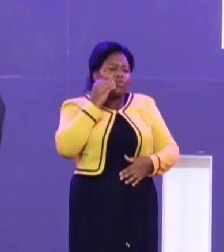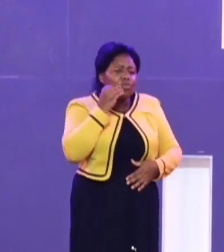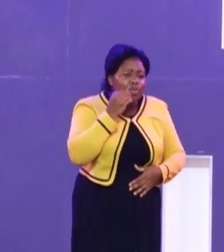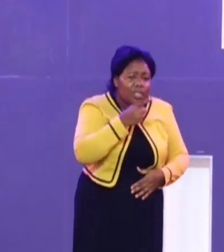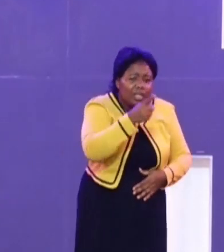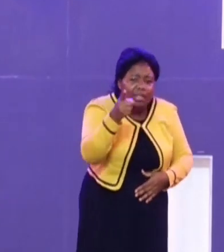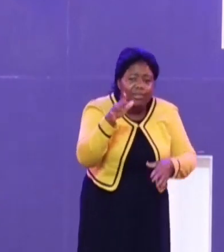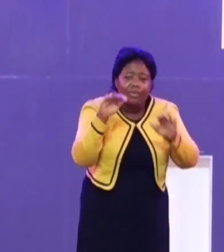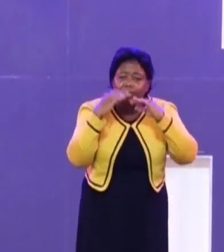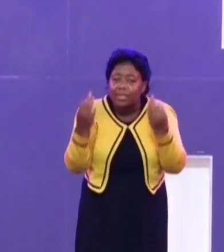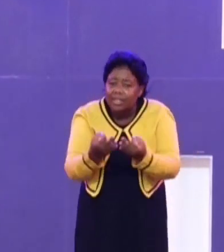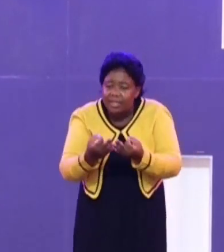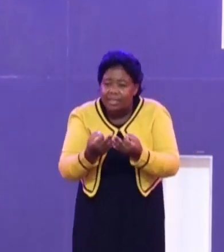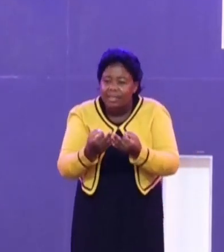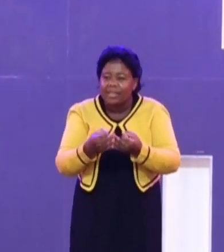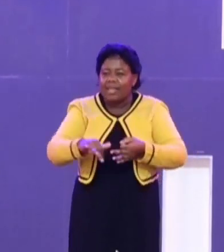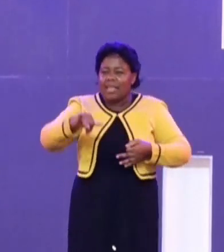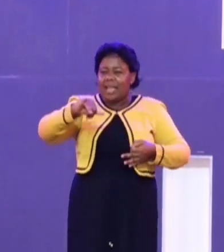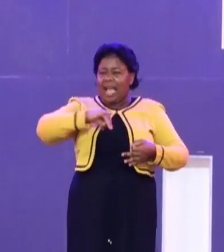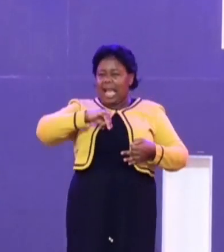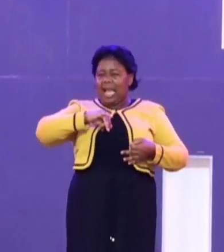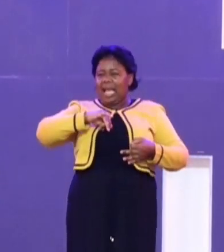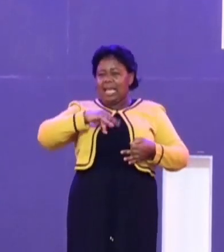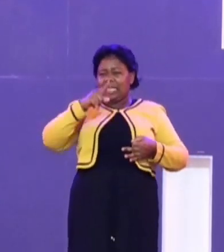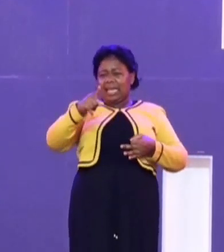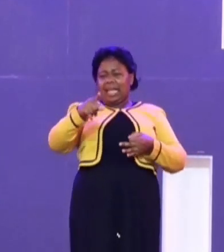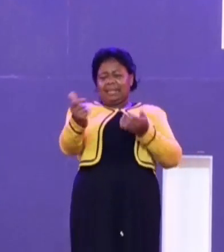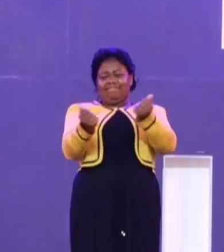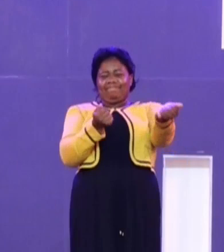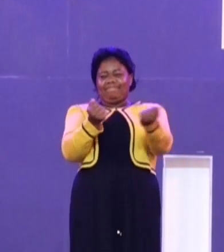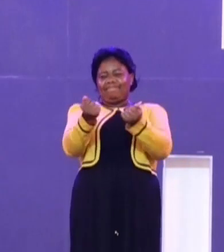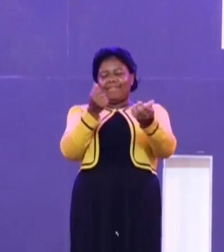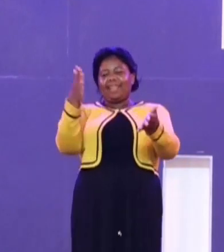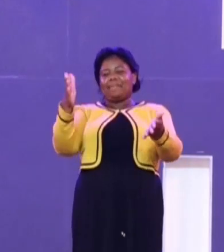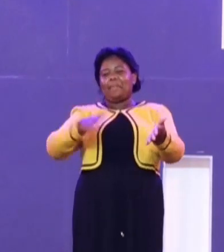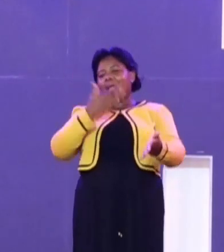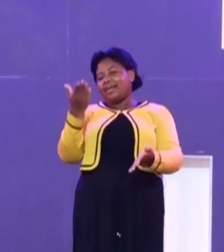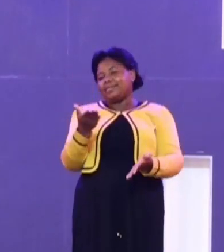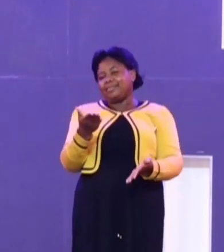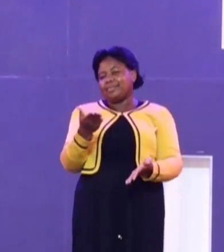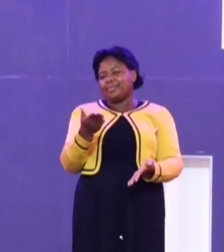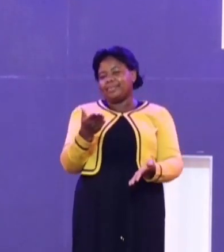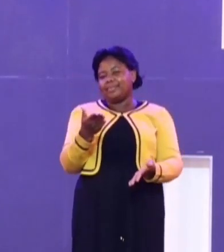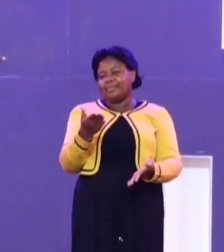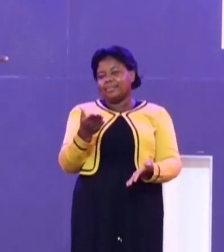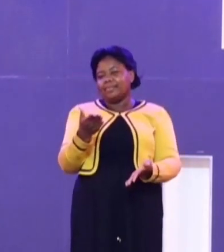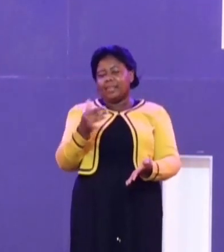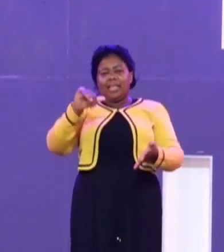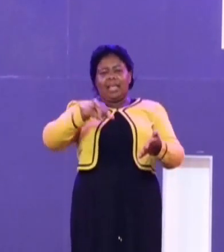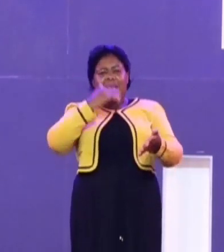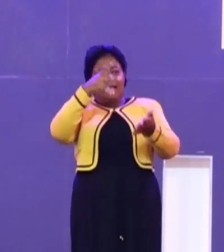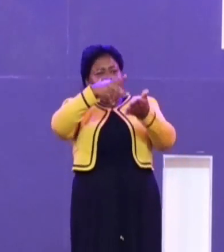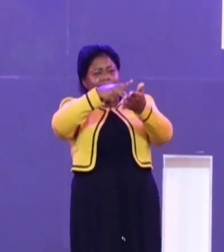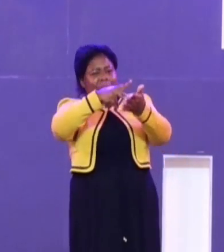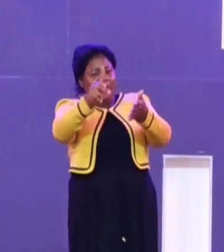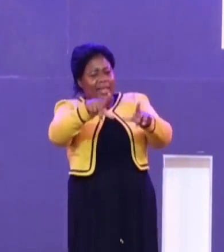Yenza lesama kago. I that car is mine. Eye moto keye matiri bona yange. I bought that land